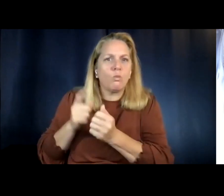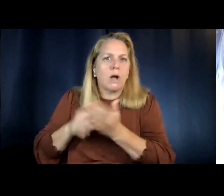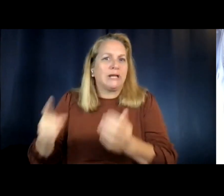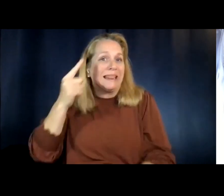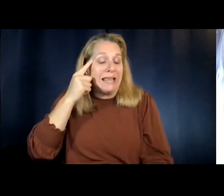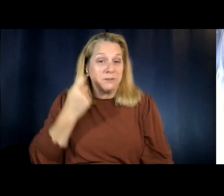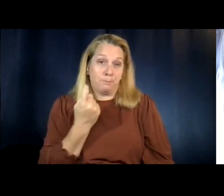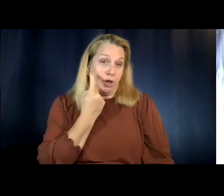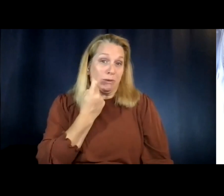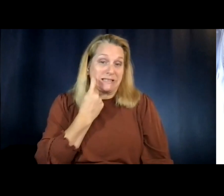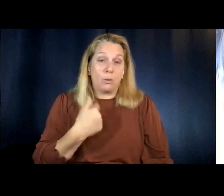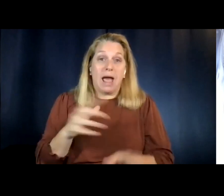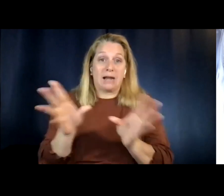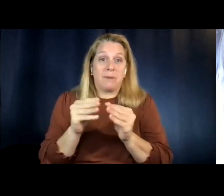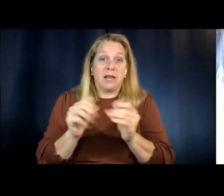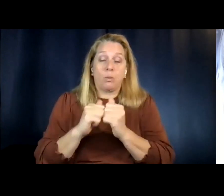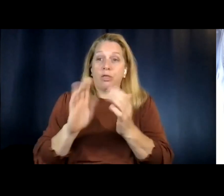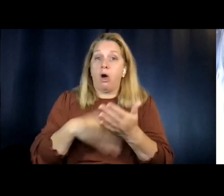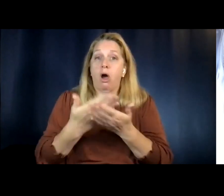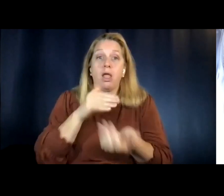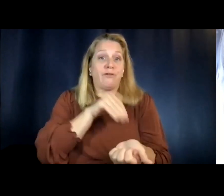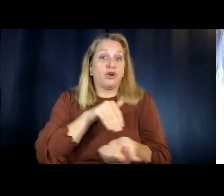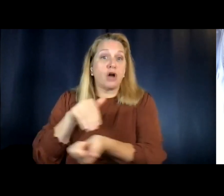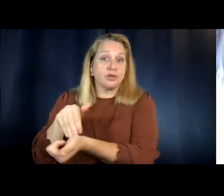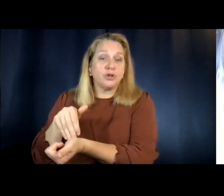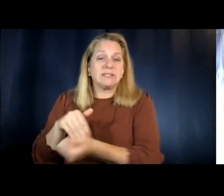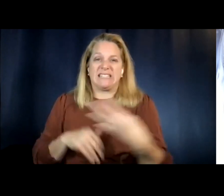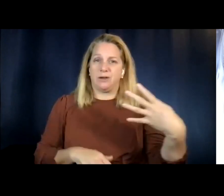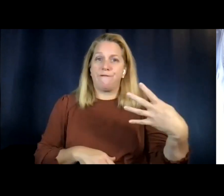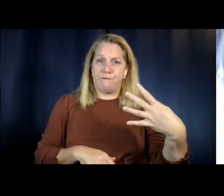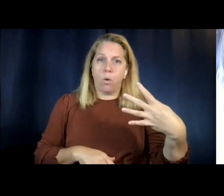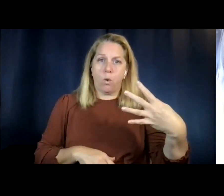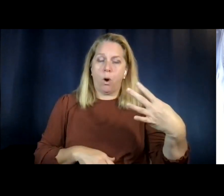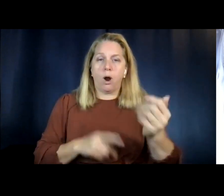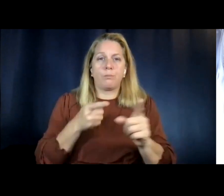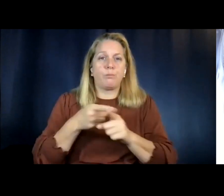with all the doctors. That is a group of 4 professionals